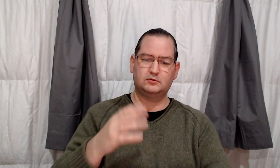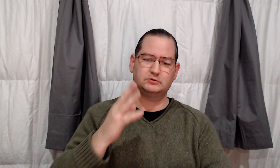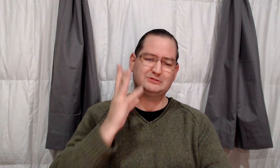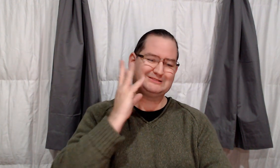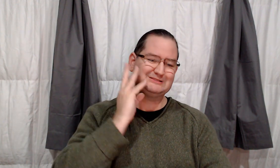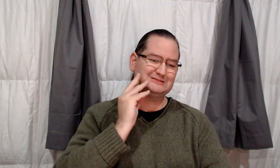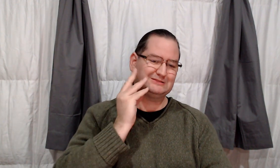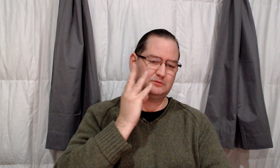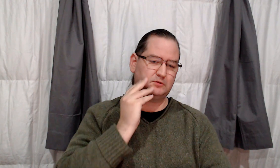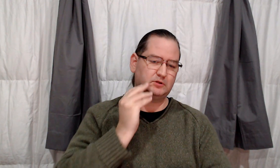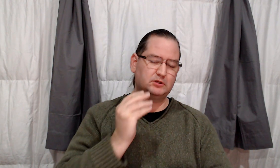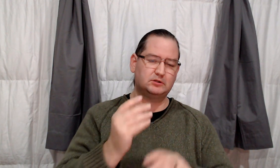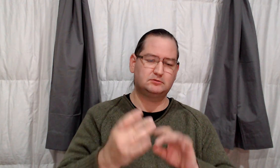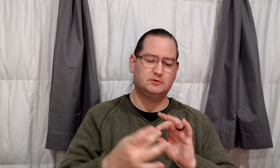Your own time in your own way,